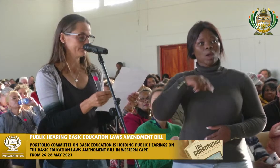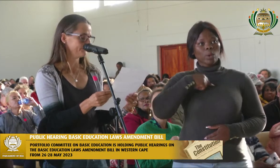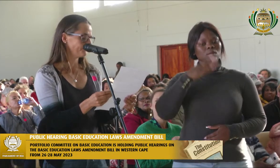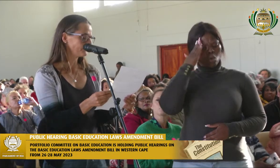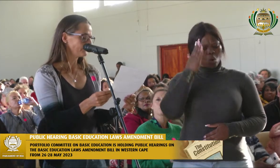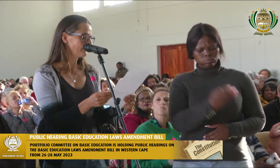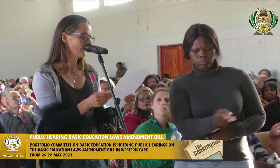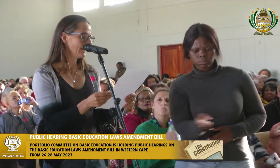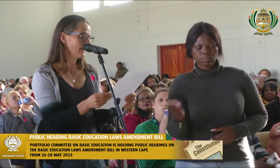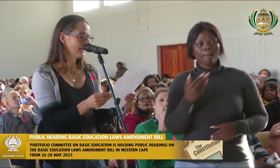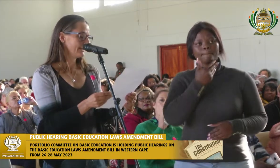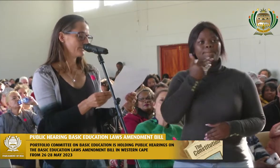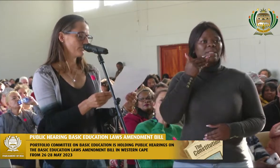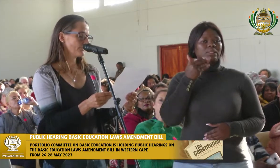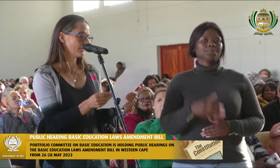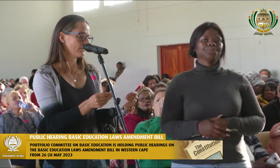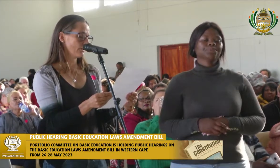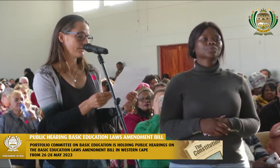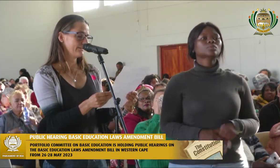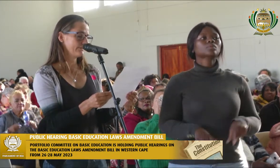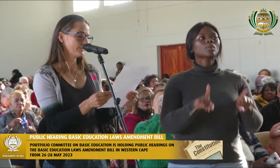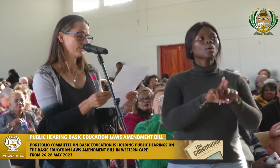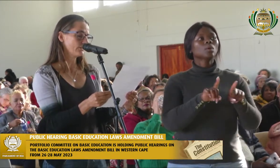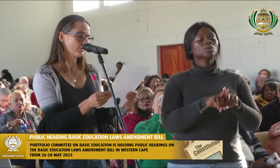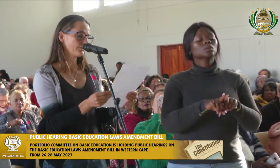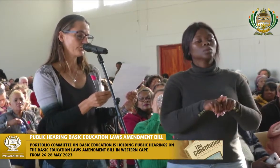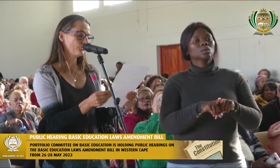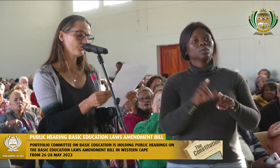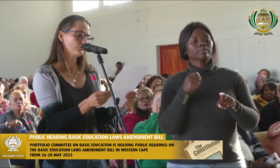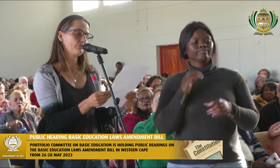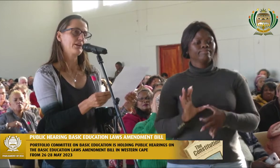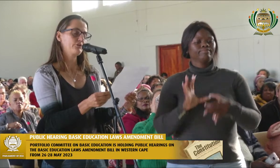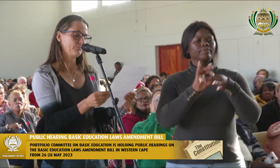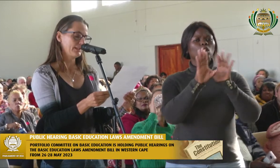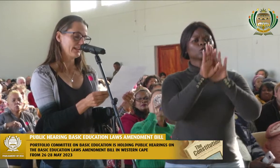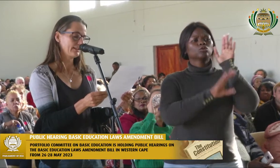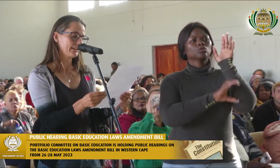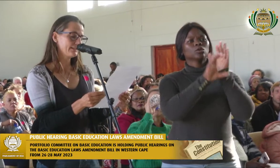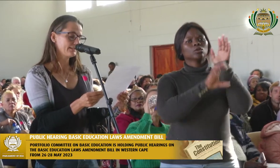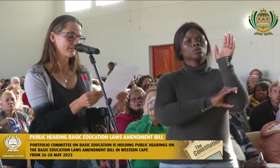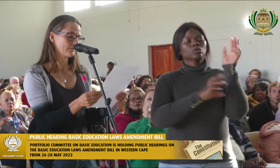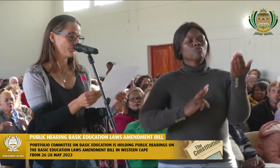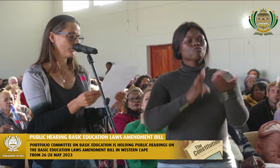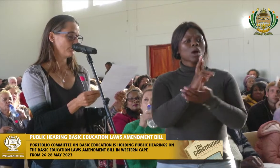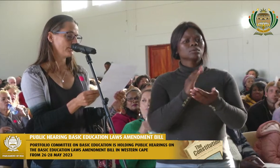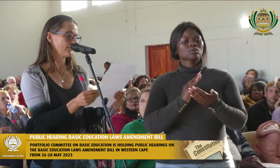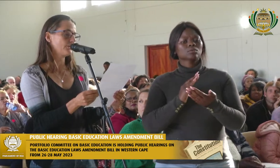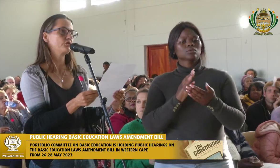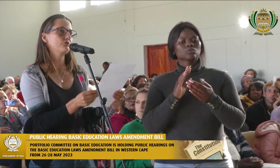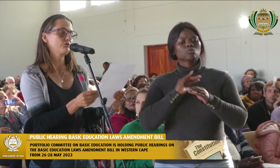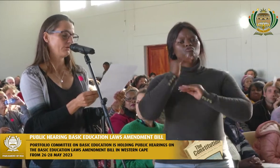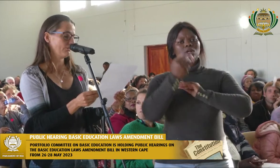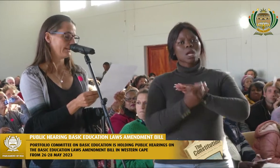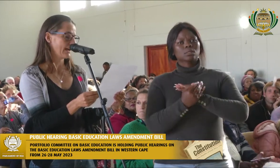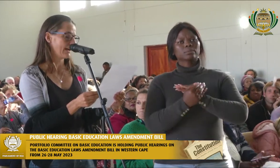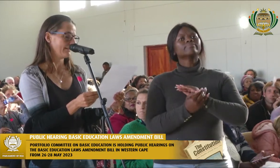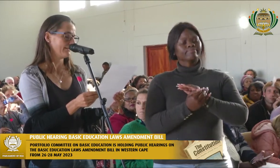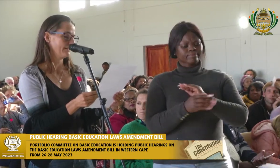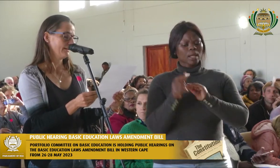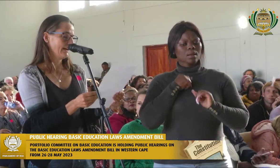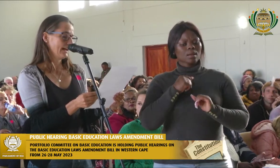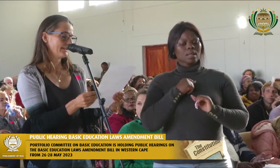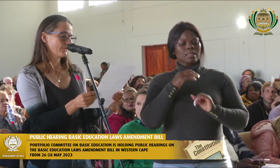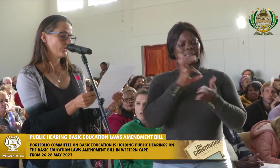we do? It is also a God-given constitutional right to protect the innocence and purity of our children where we